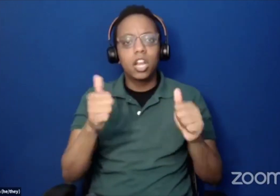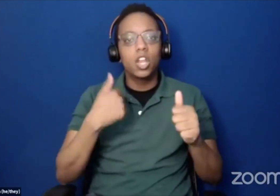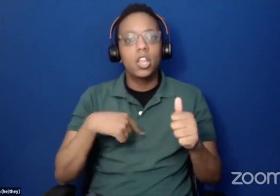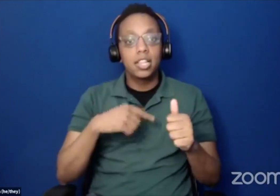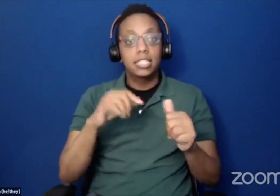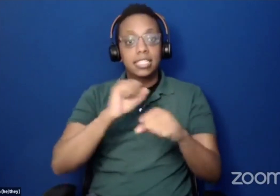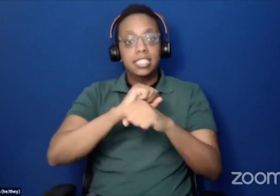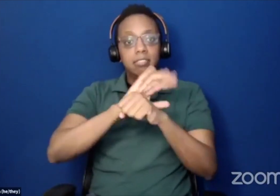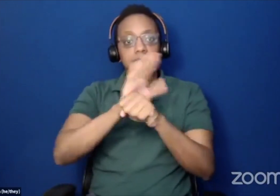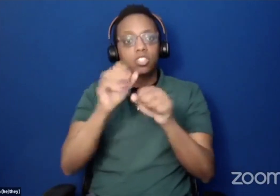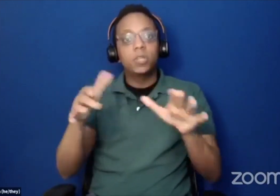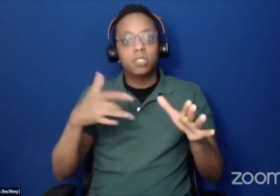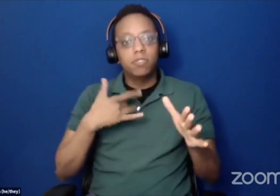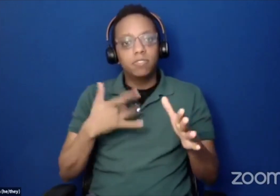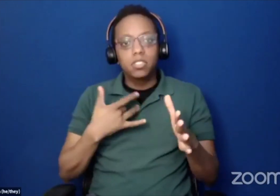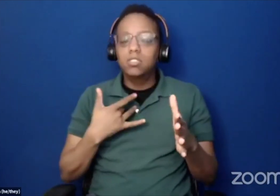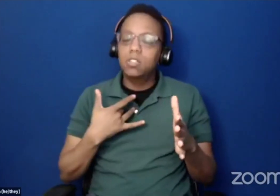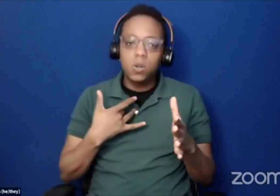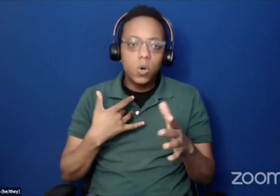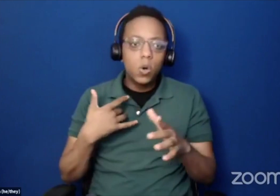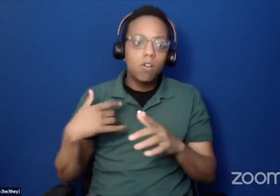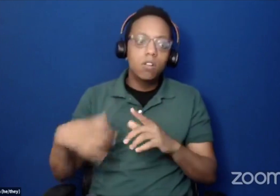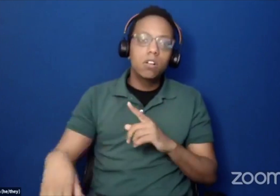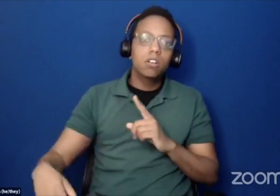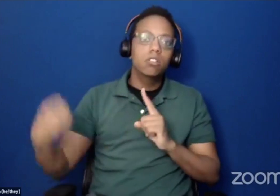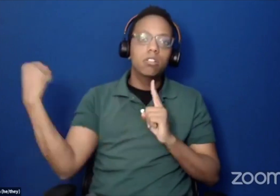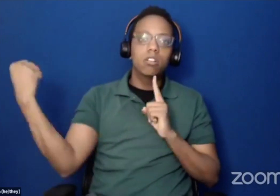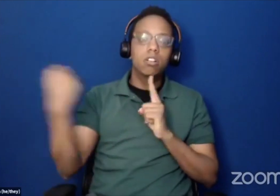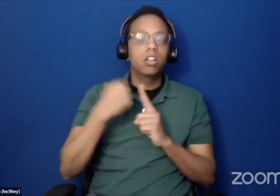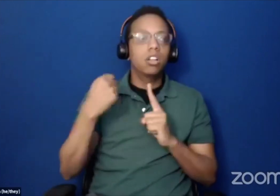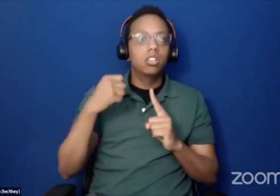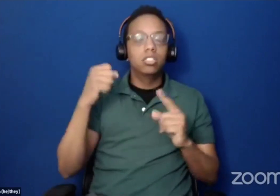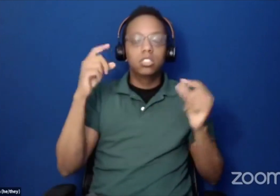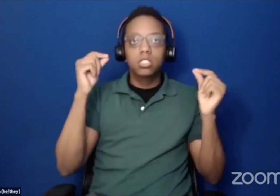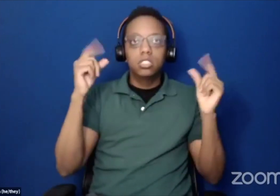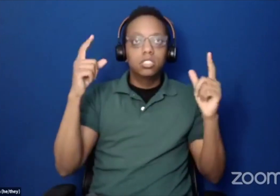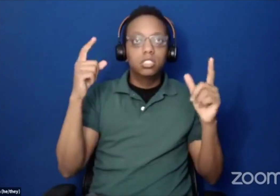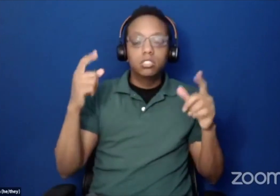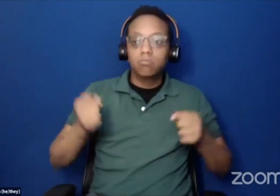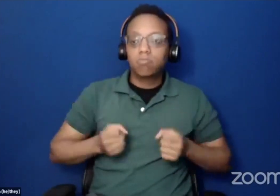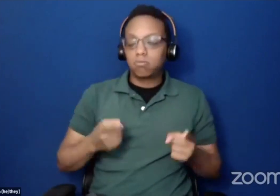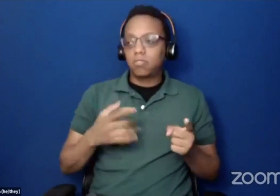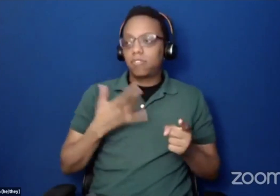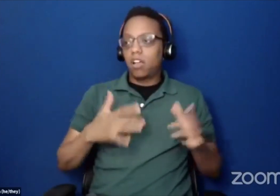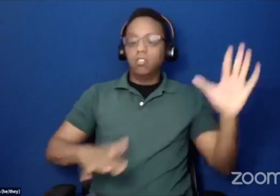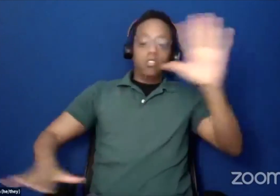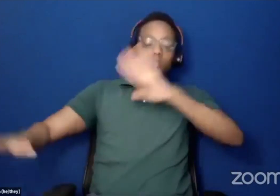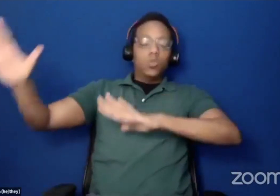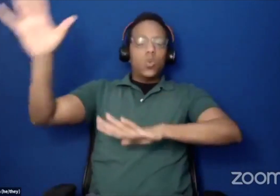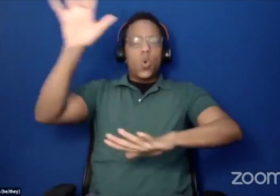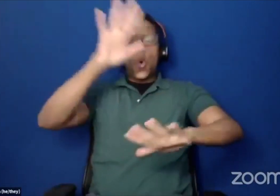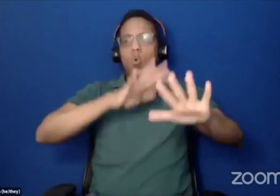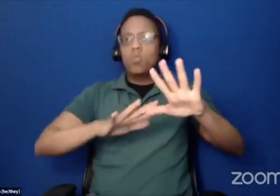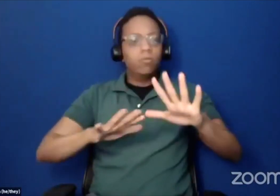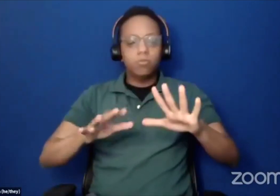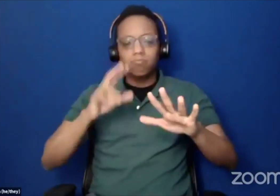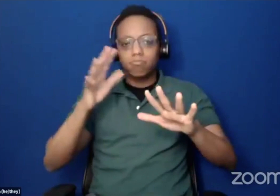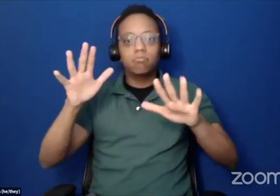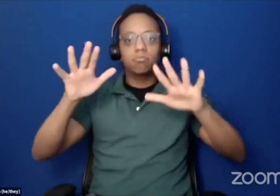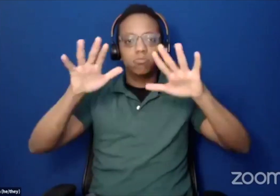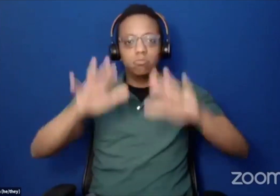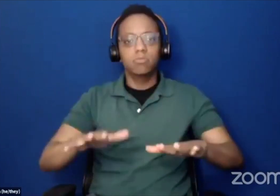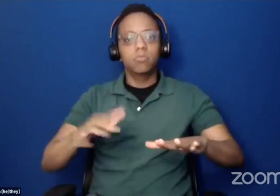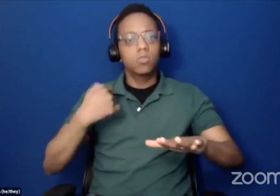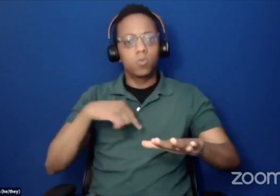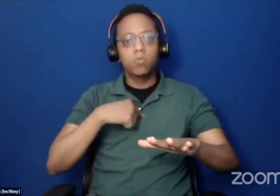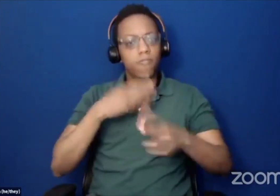we were hit at a time that we that was completely unexpected. Our budget wasn't focused on direct services at the time,